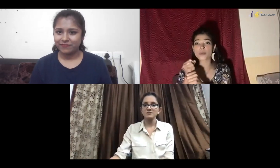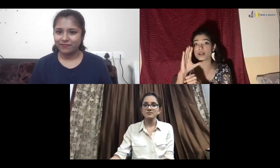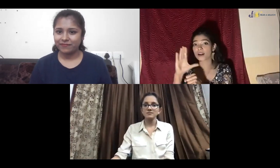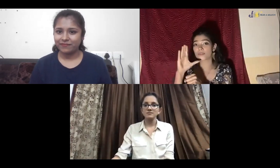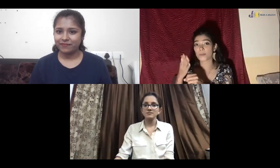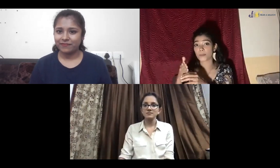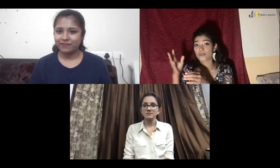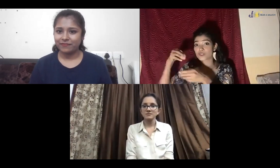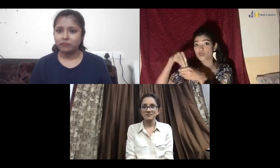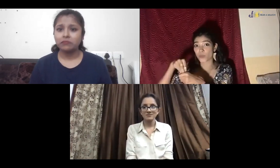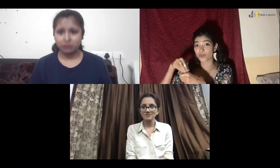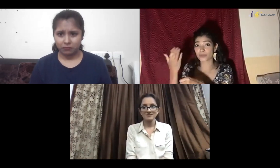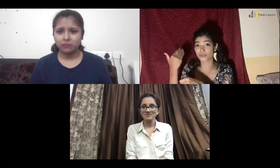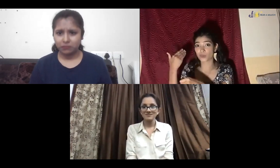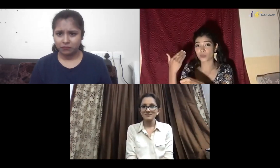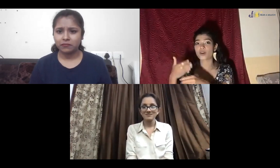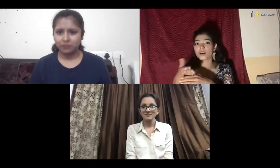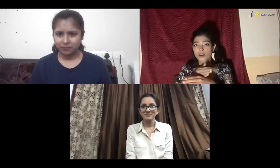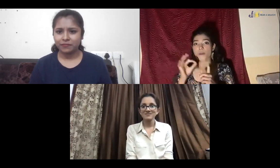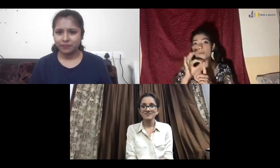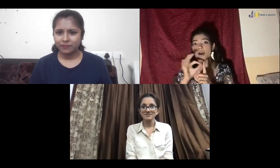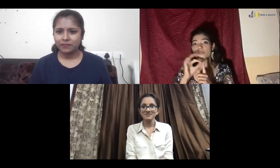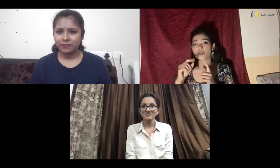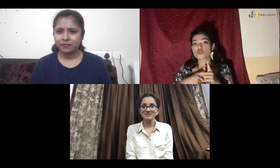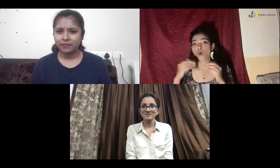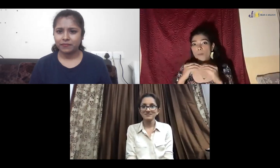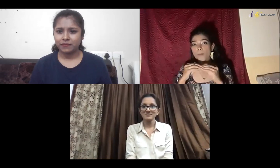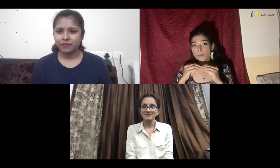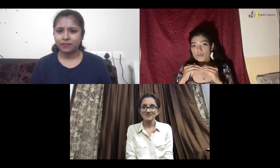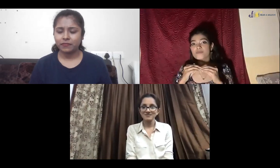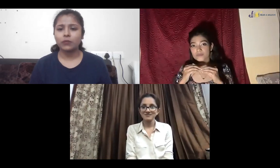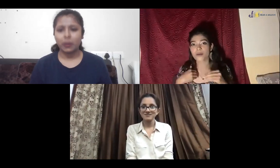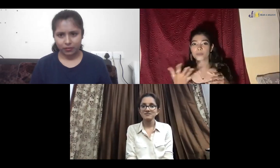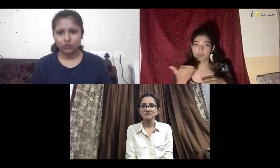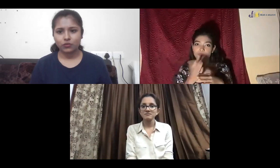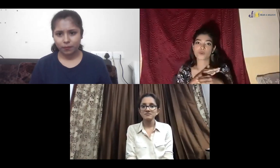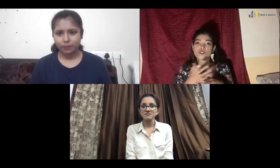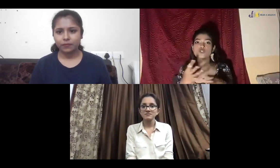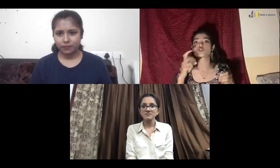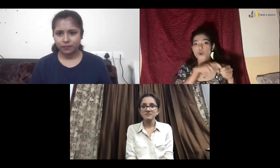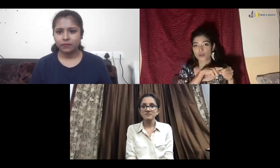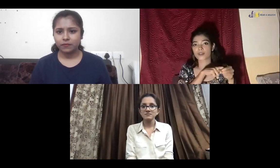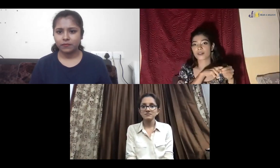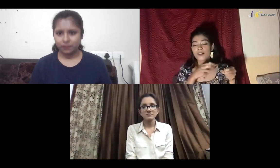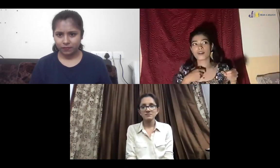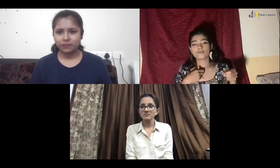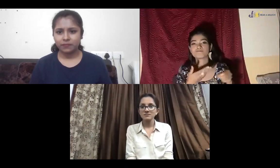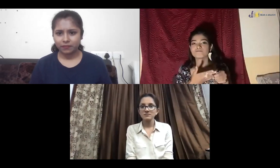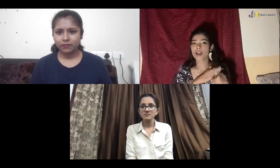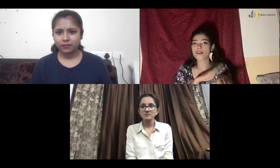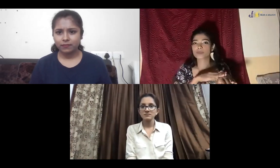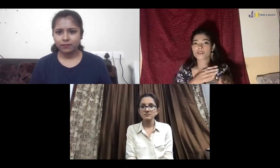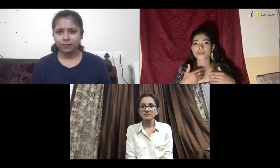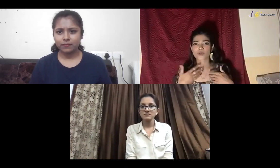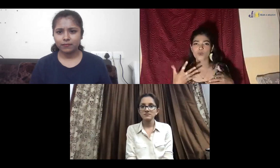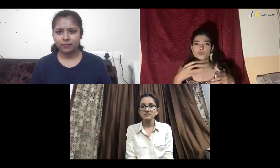when I was working in the government railway department. I was working before government department. I was working in the private organization. I